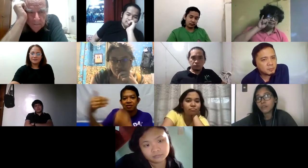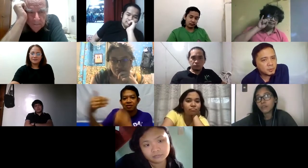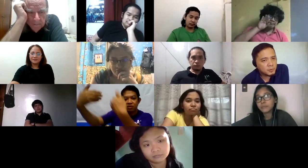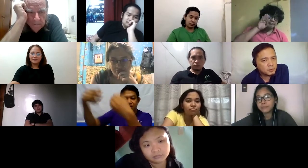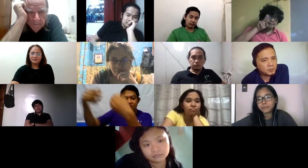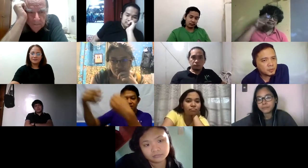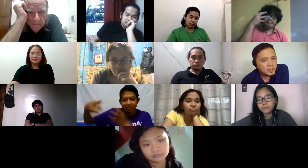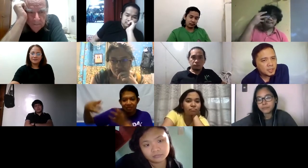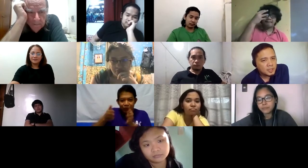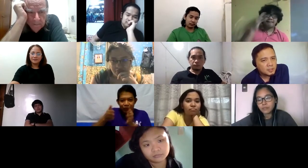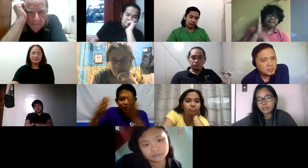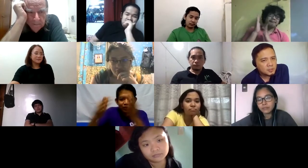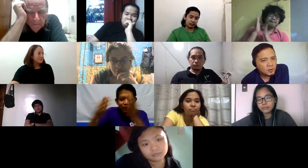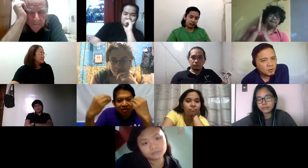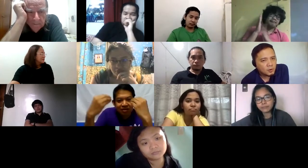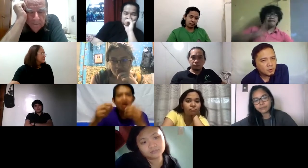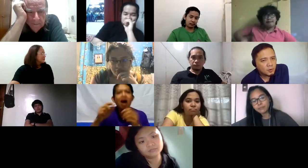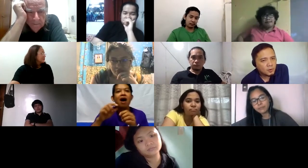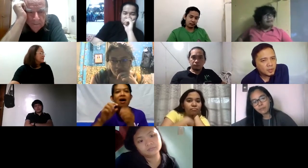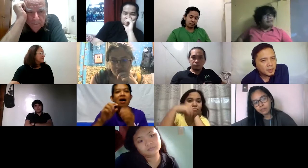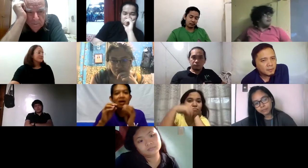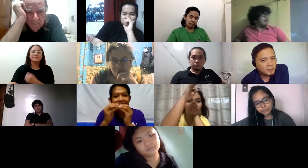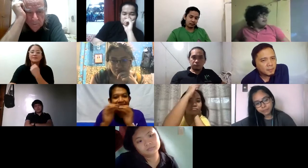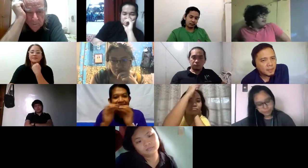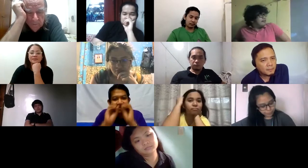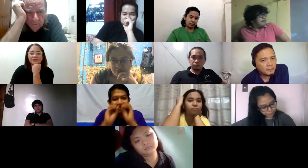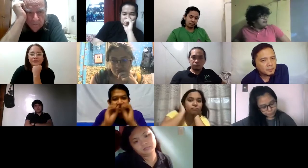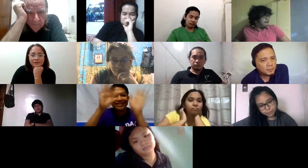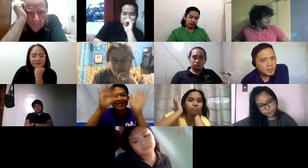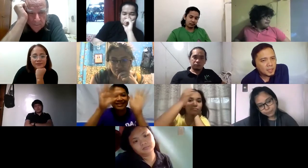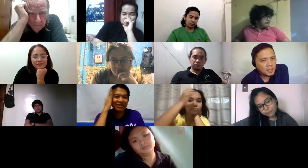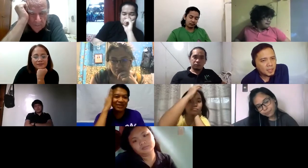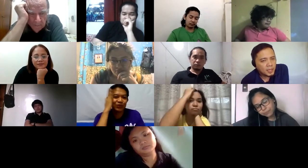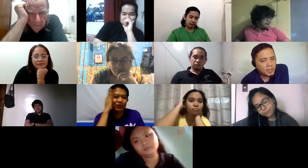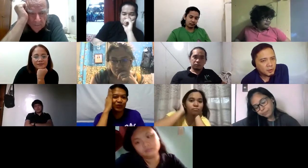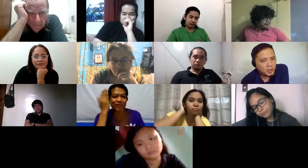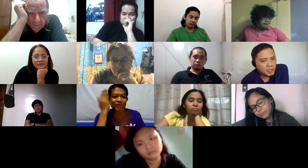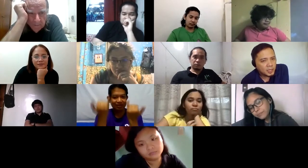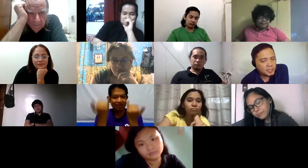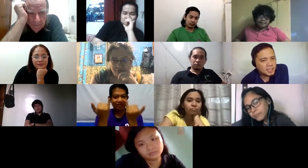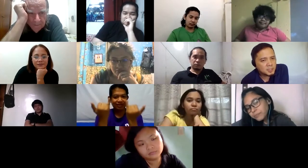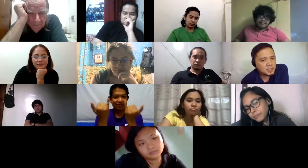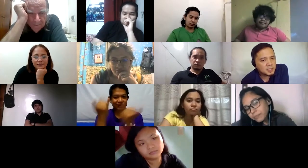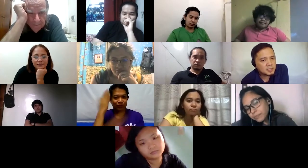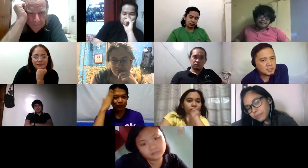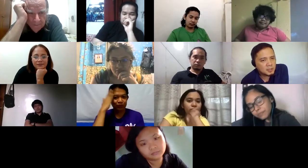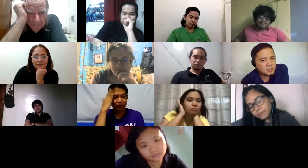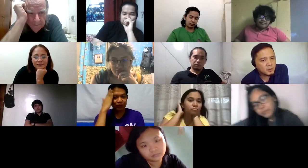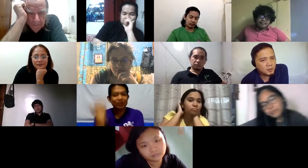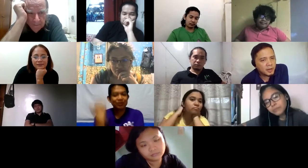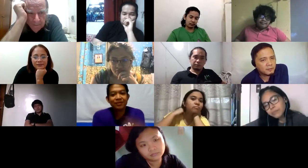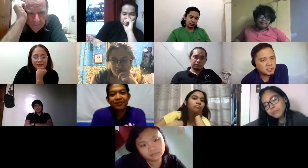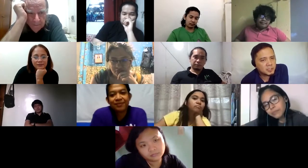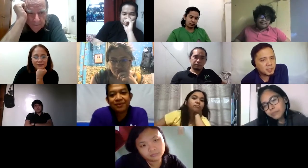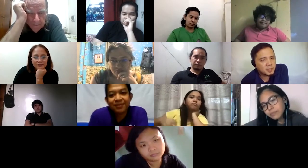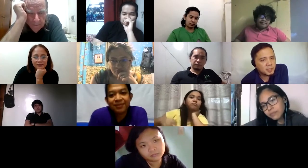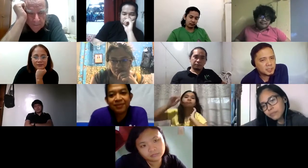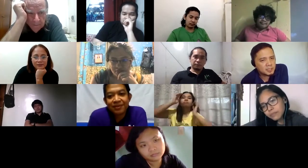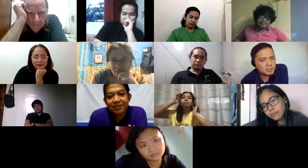improve. So, you know, his expertise is also beneficial because he really